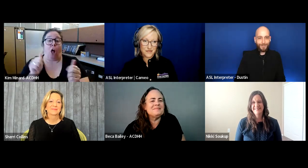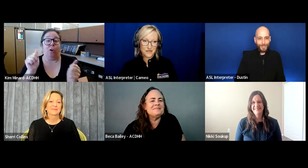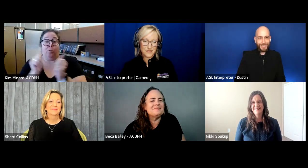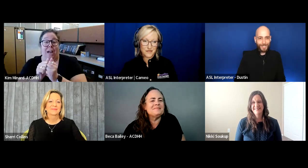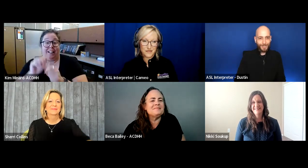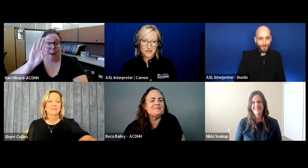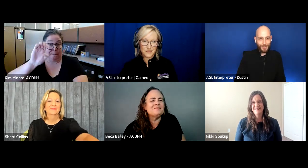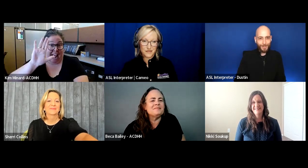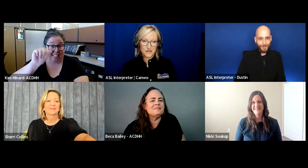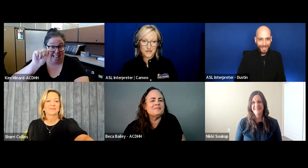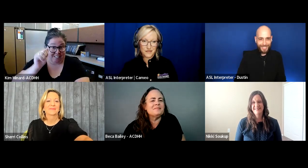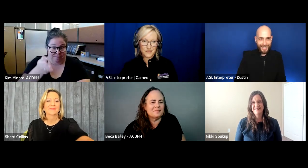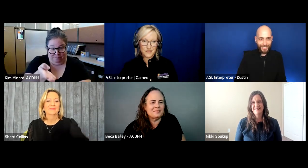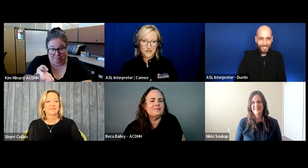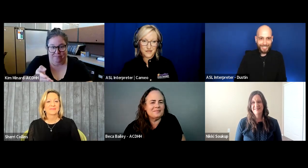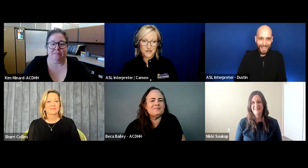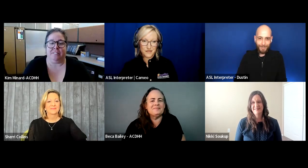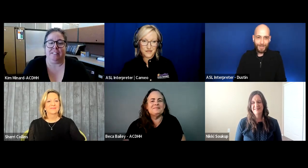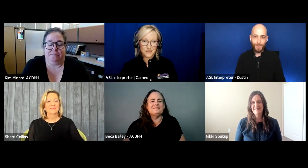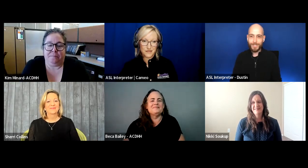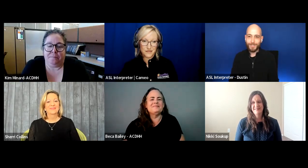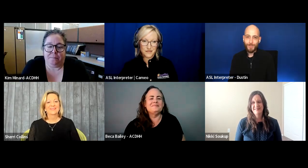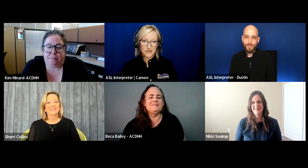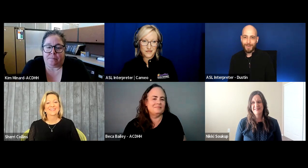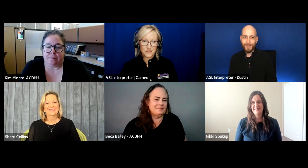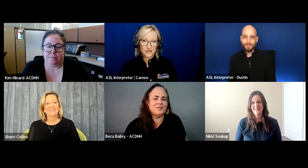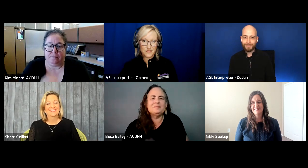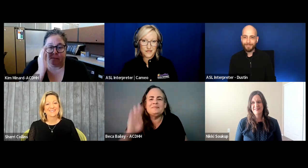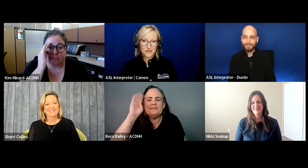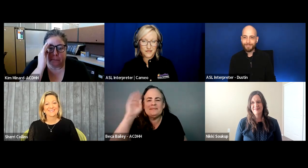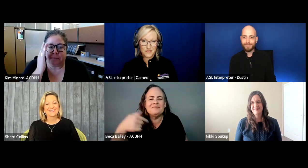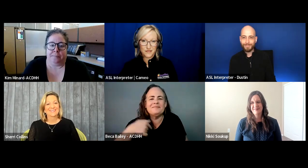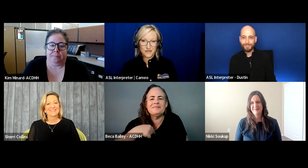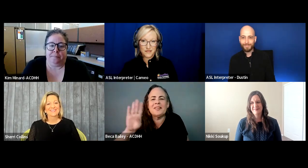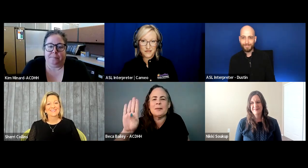I would like first to introduce you to ACDHH staff, and we're going to start with Becca.